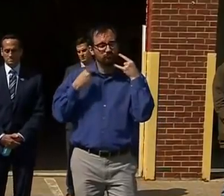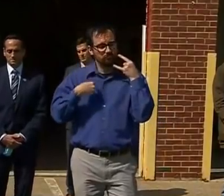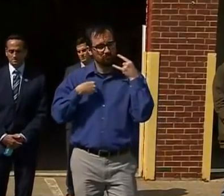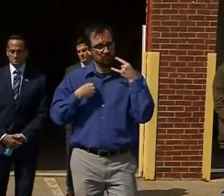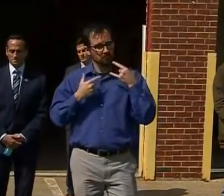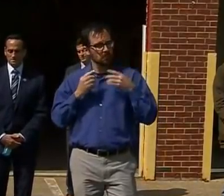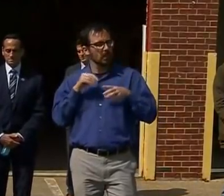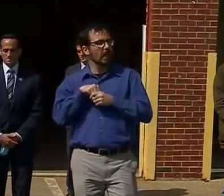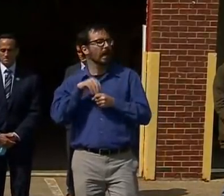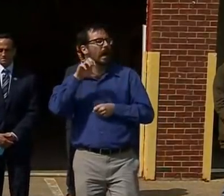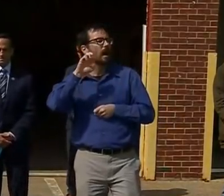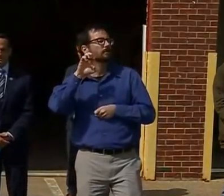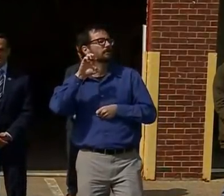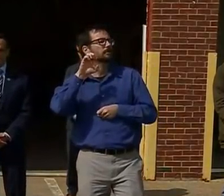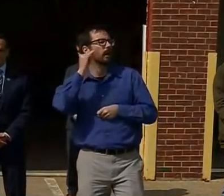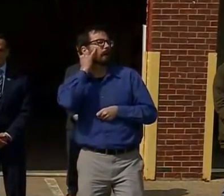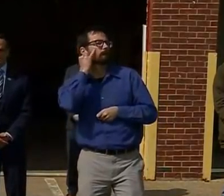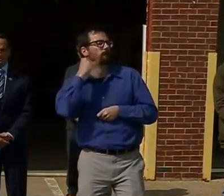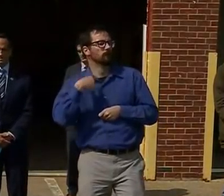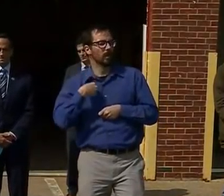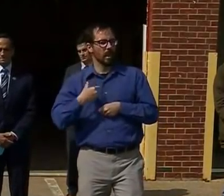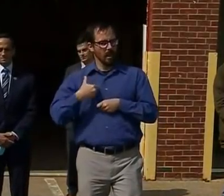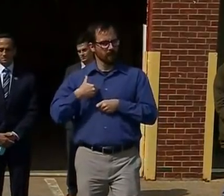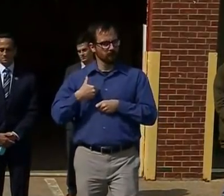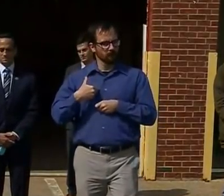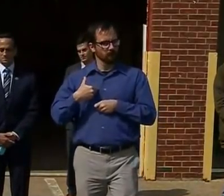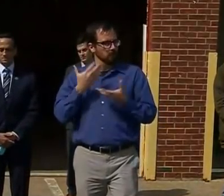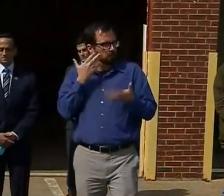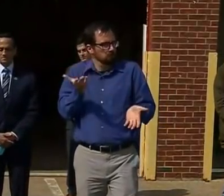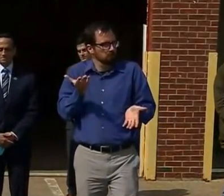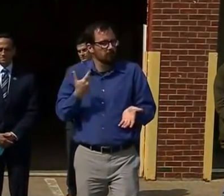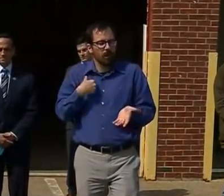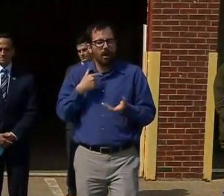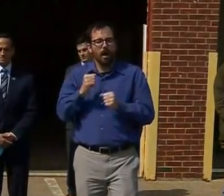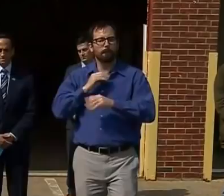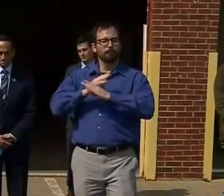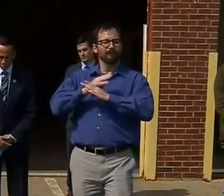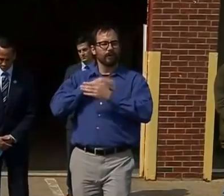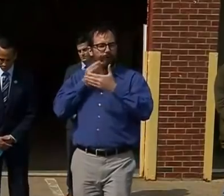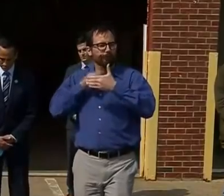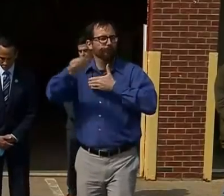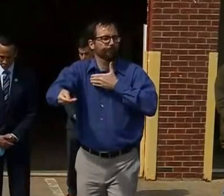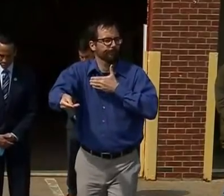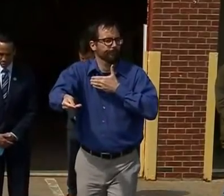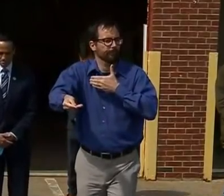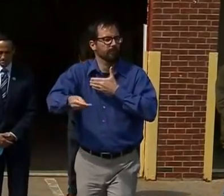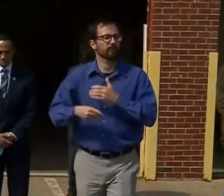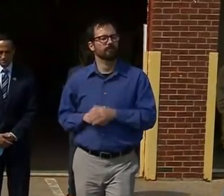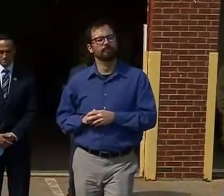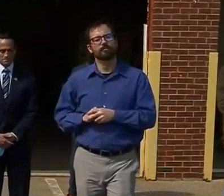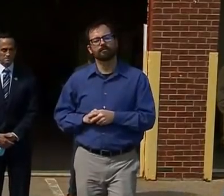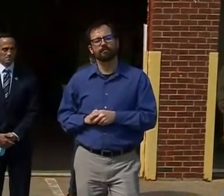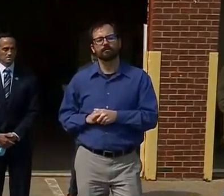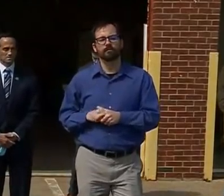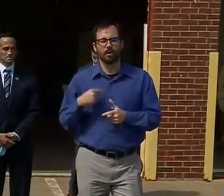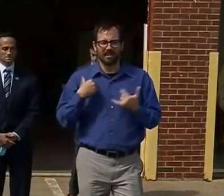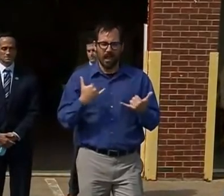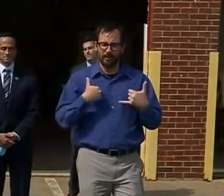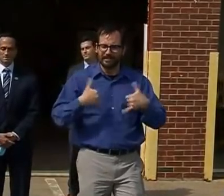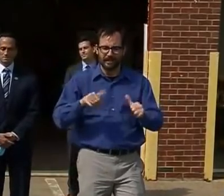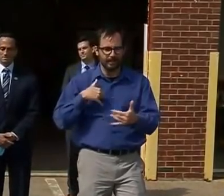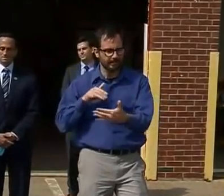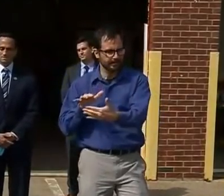for everybody to ultimately figure out because, again, we're dealing with a new virus, an unprecedented circumstance